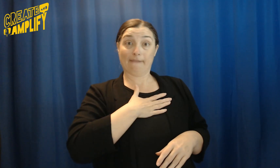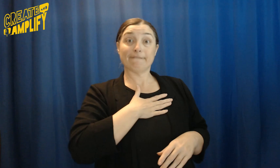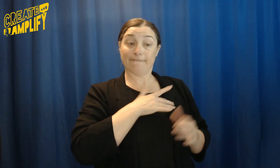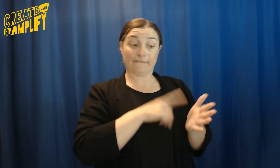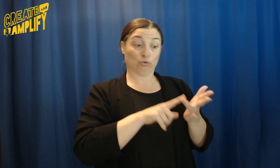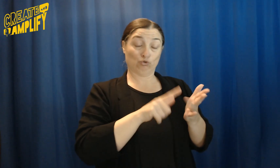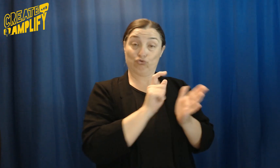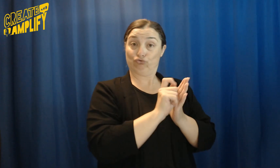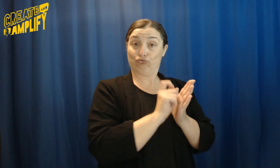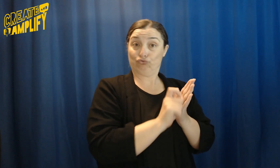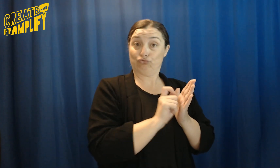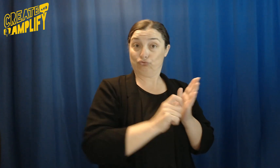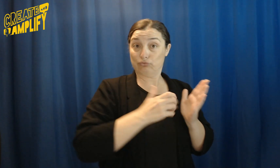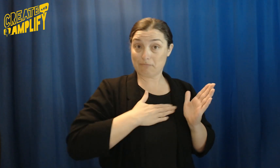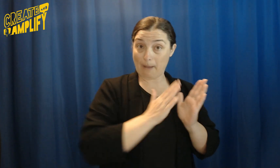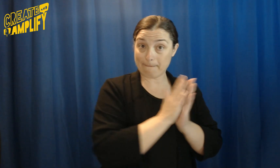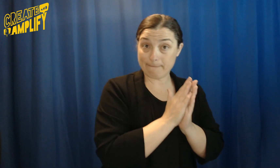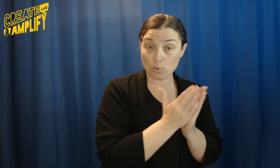book. And I've never